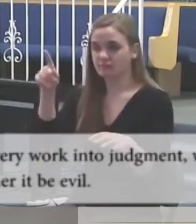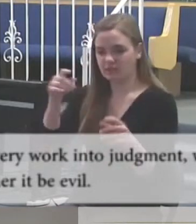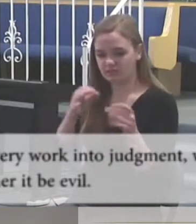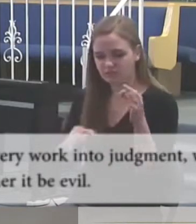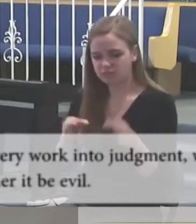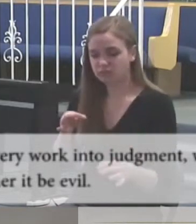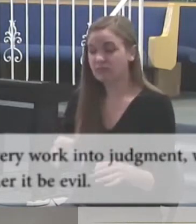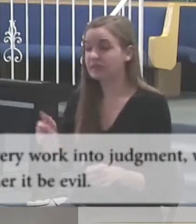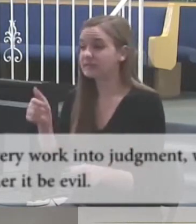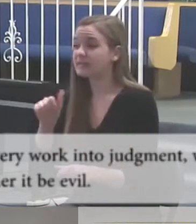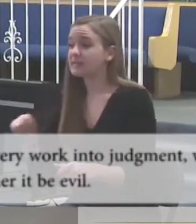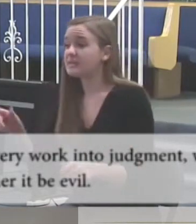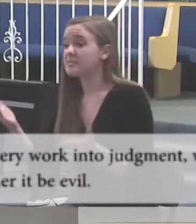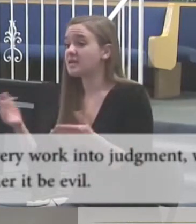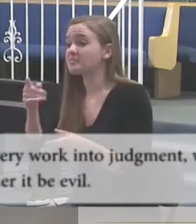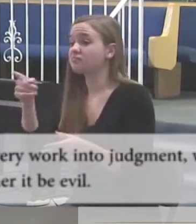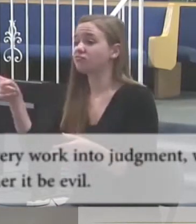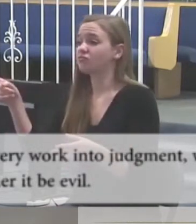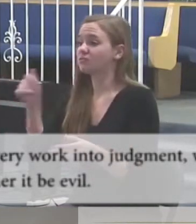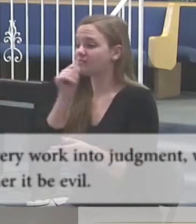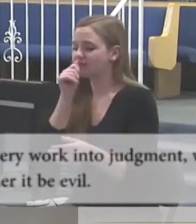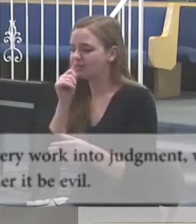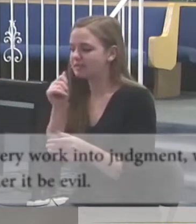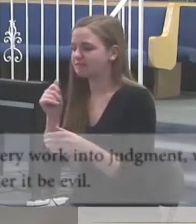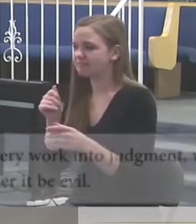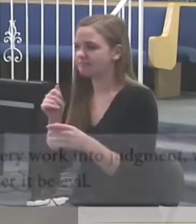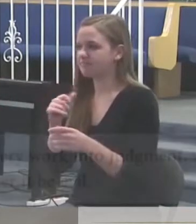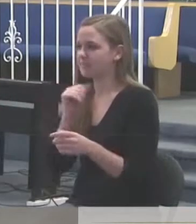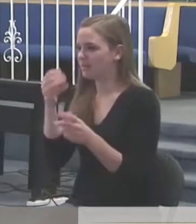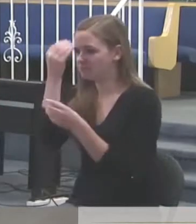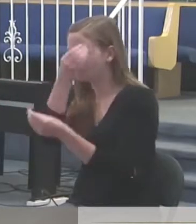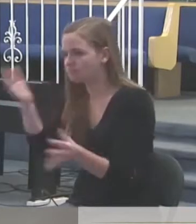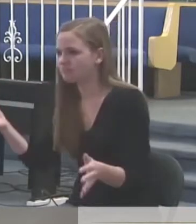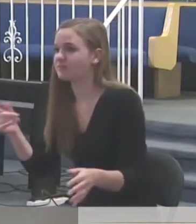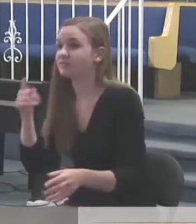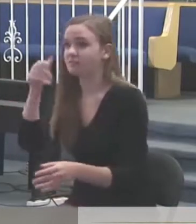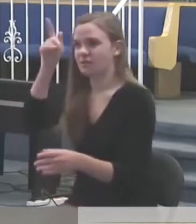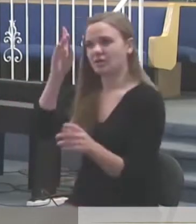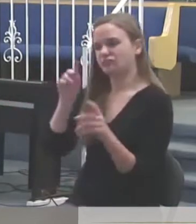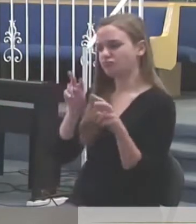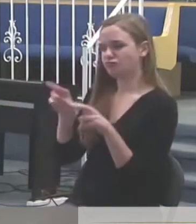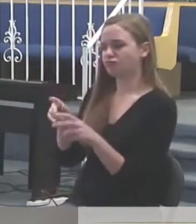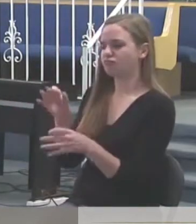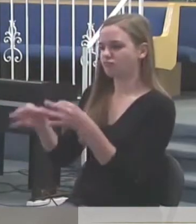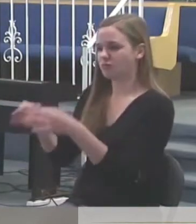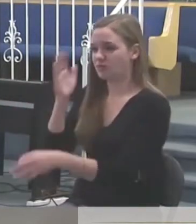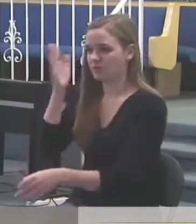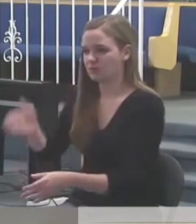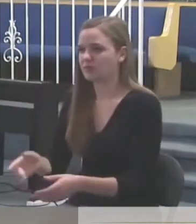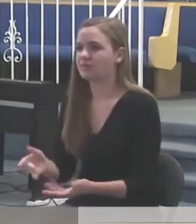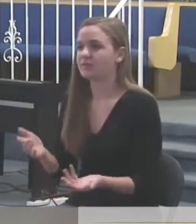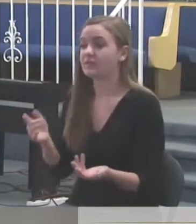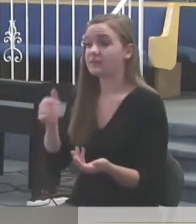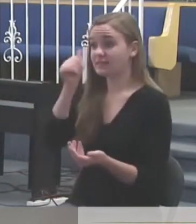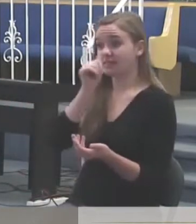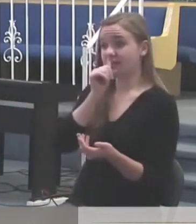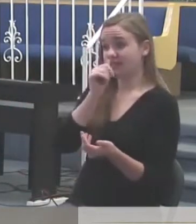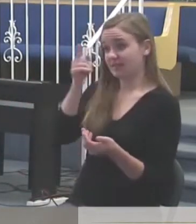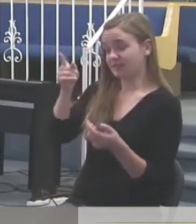tell nobody about. God knows about it. All the little dirt you keep swept up underneath your carpet, God knows it's there. Amen.